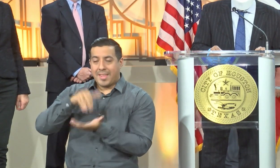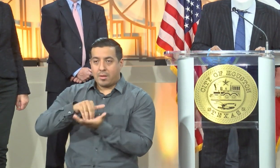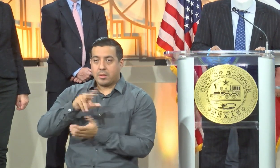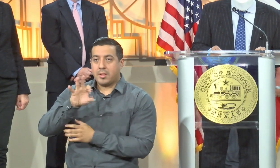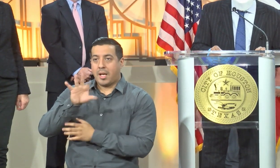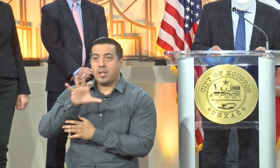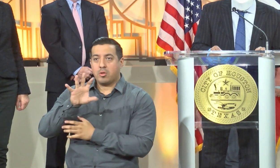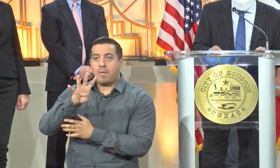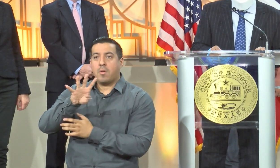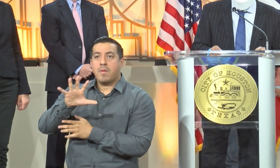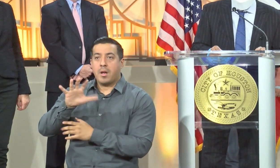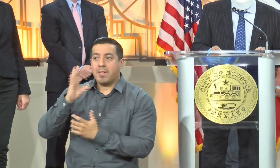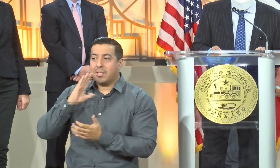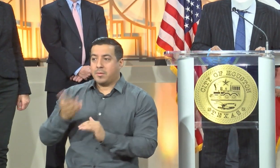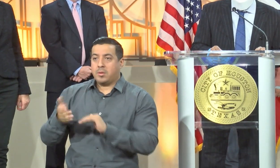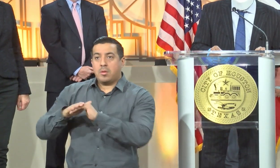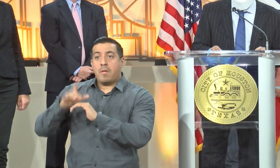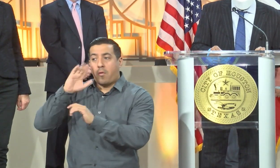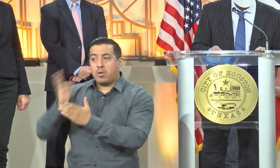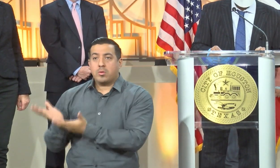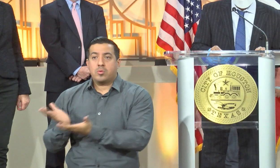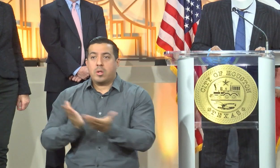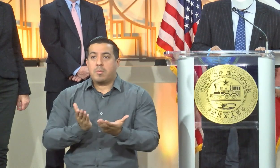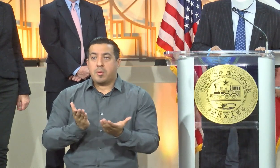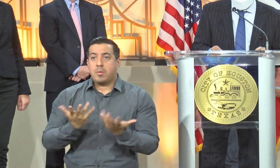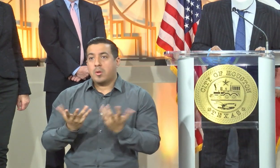$131,475 to transport an additional